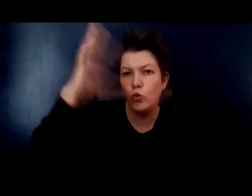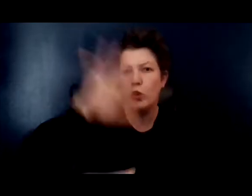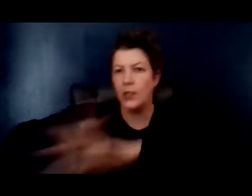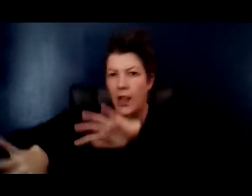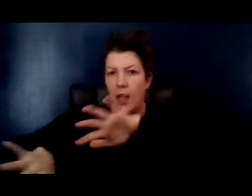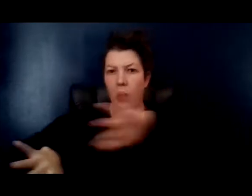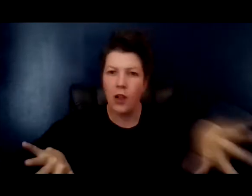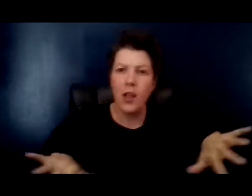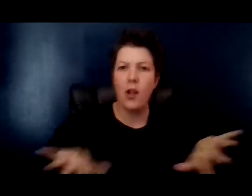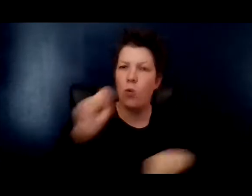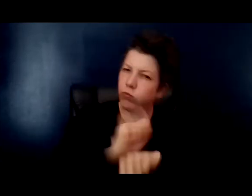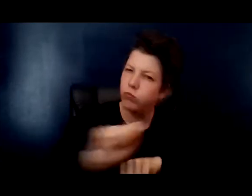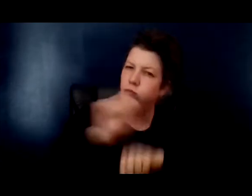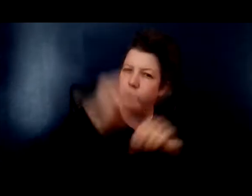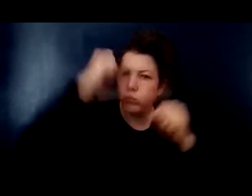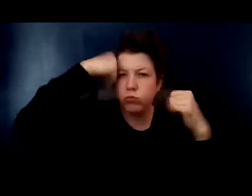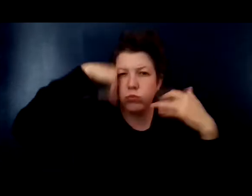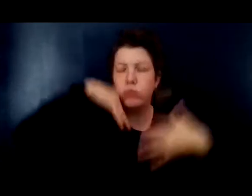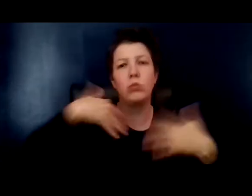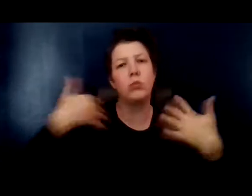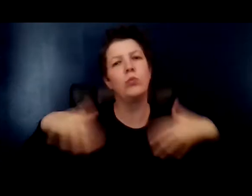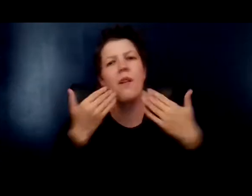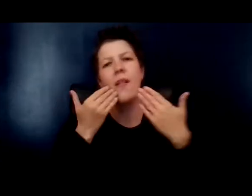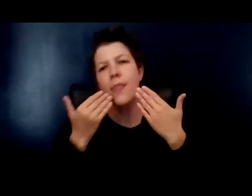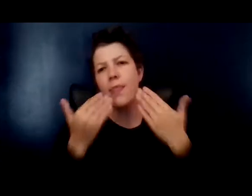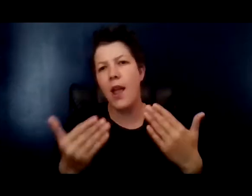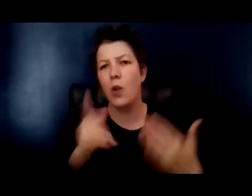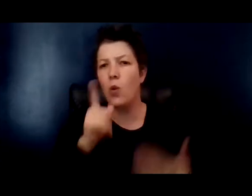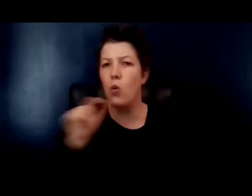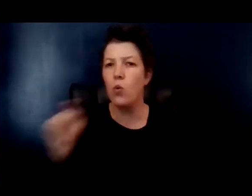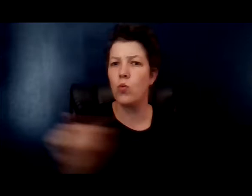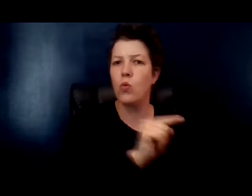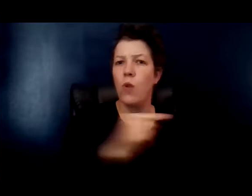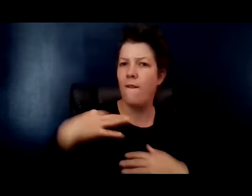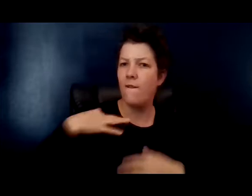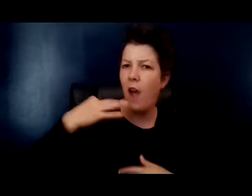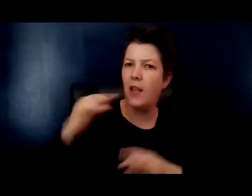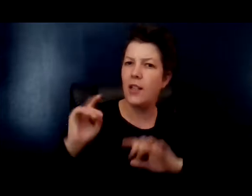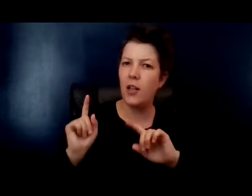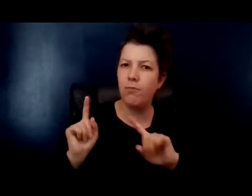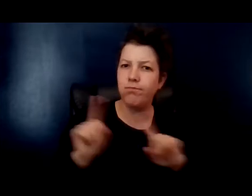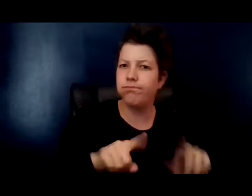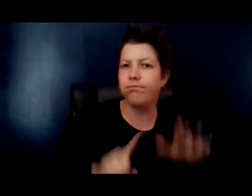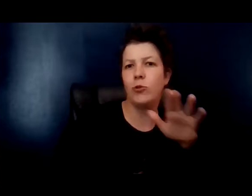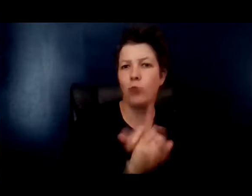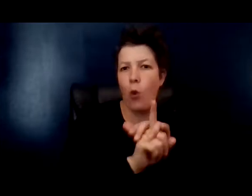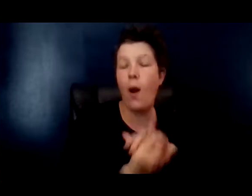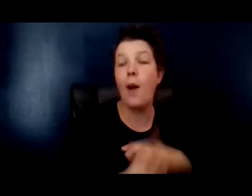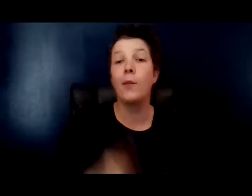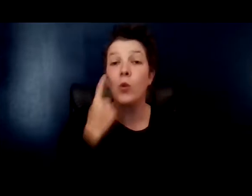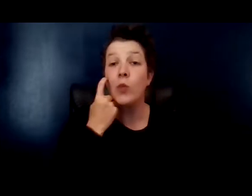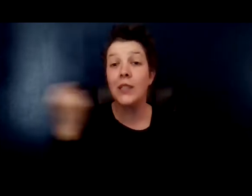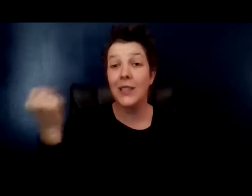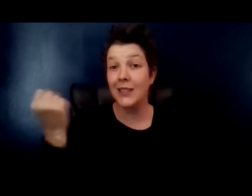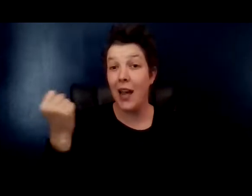work. But so much gratitude to all of the people that have volunteered. On Saturday alone, I was just at one location at the